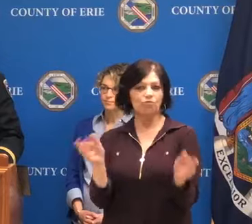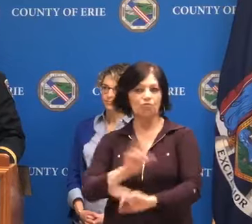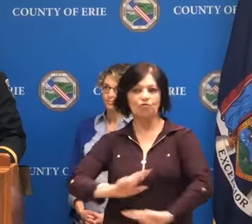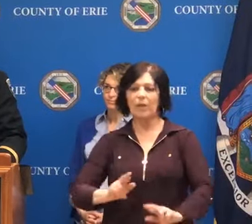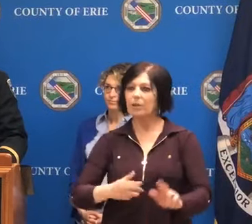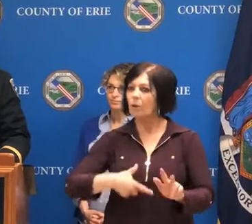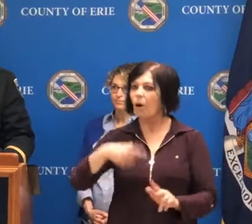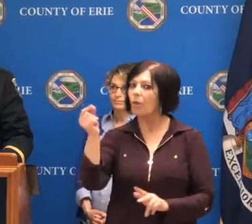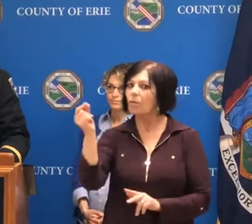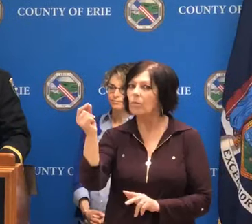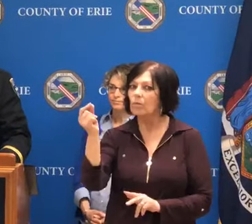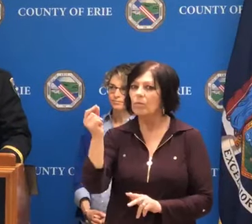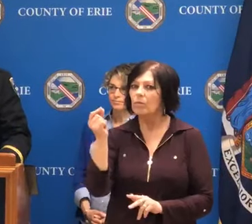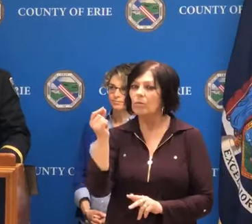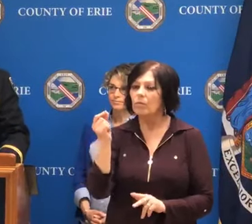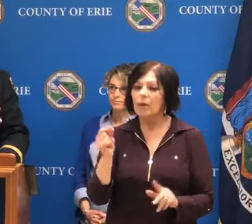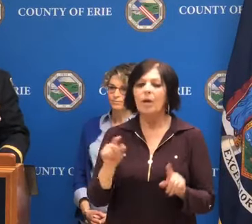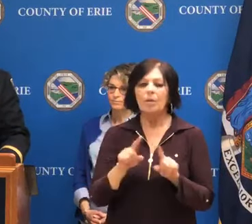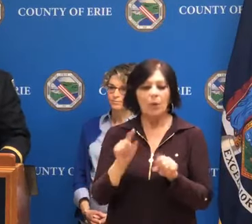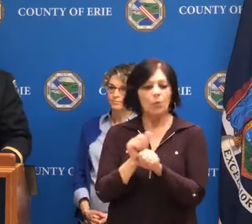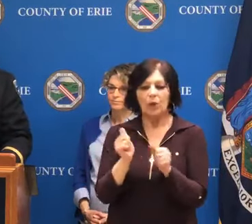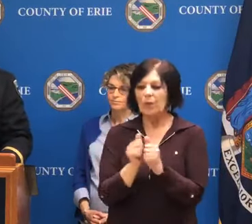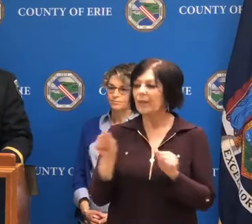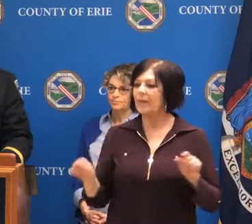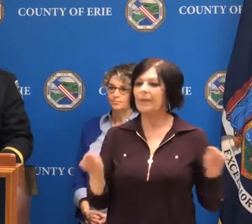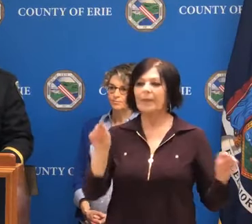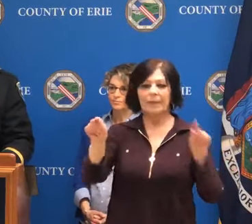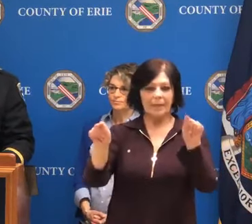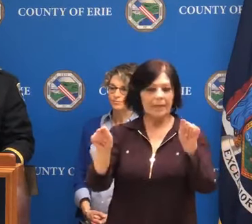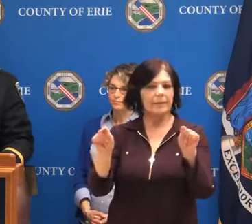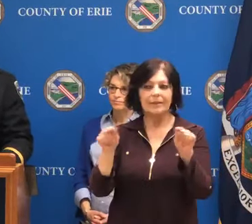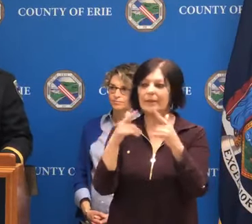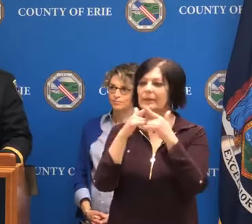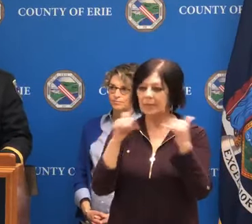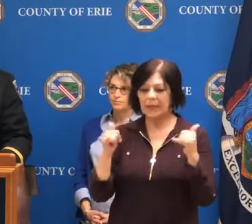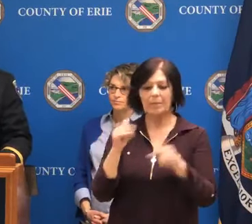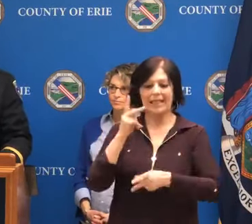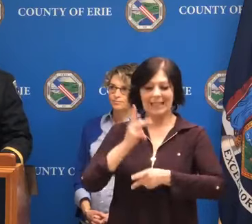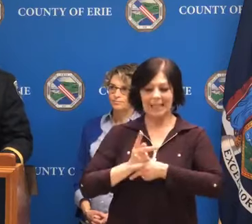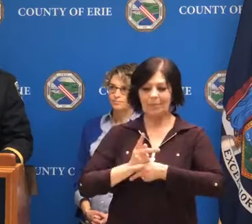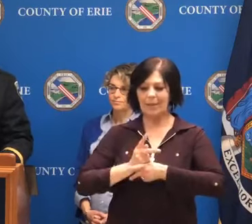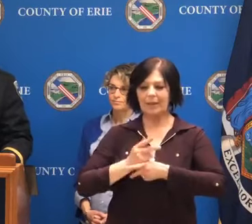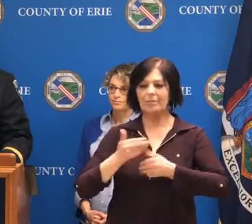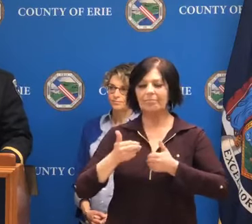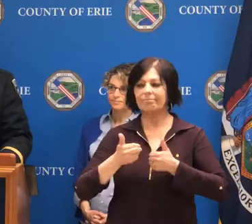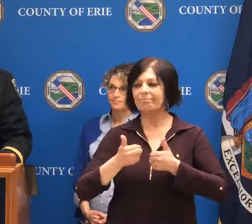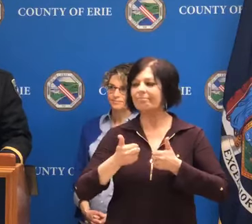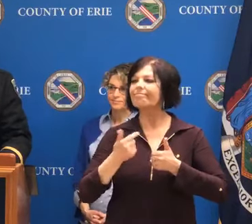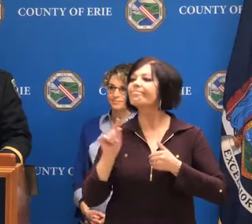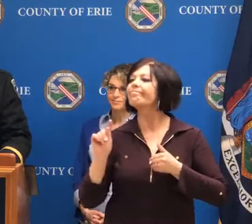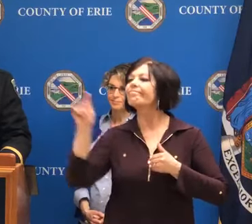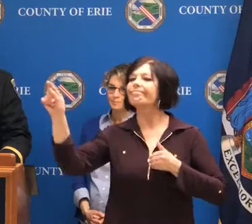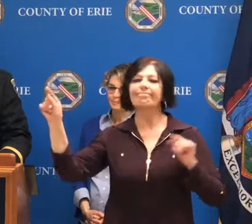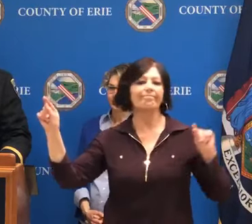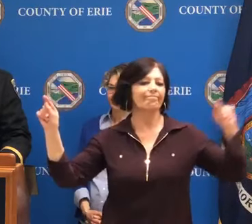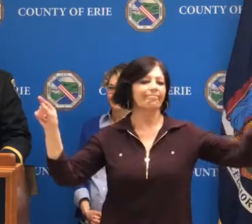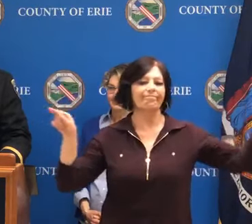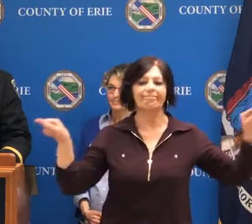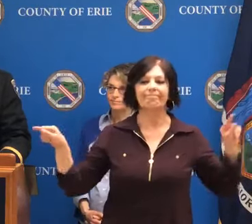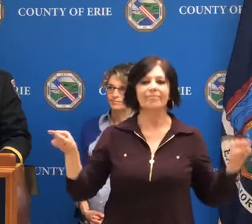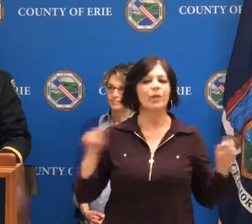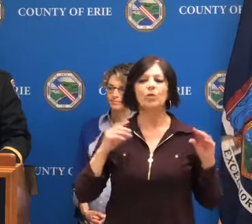a moment's notice. And again, working with these individuals and at the same time maintaining an off-location command post so